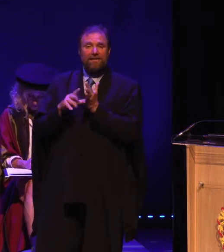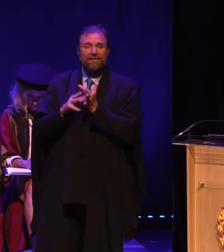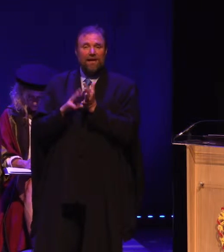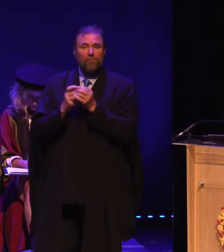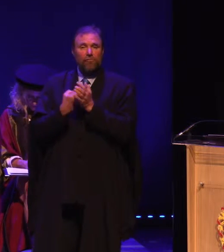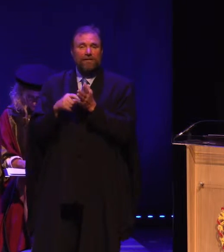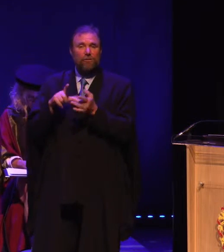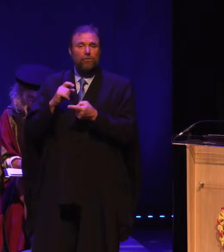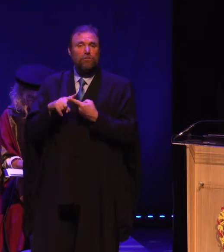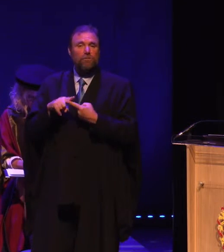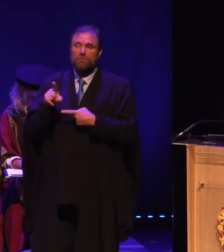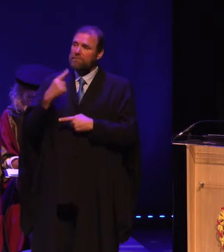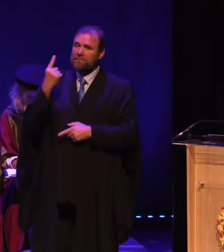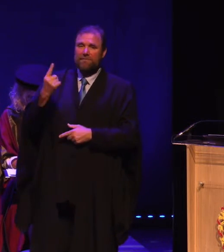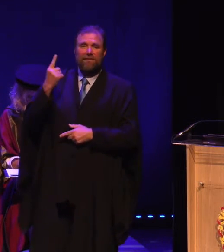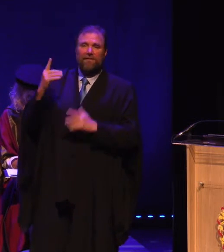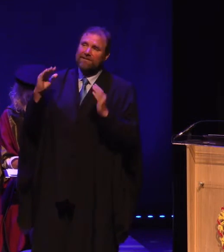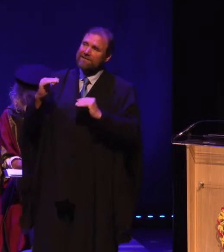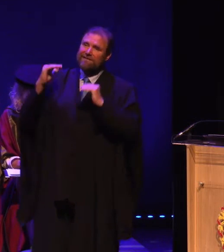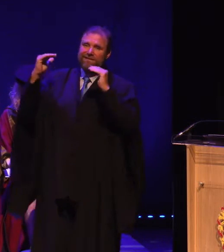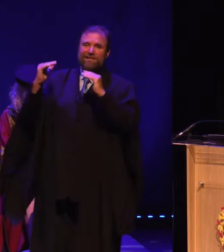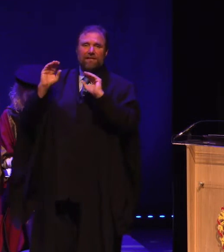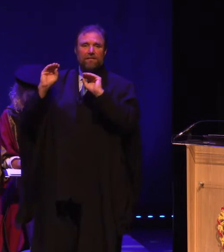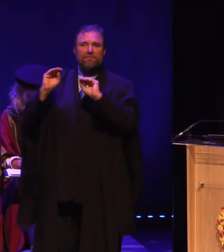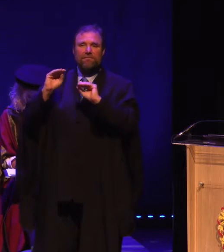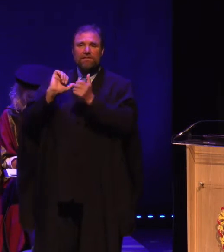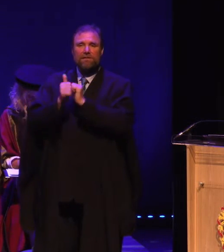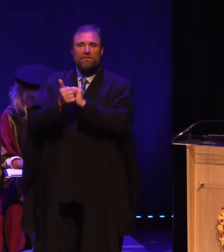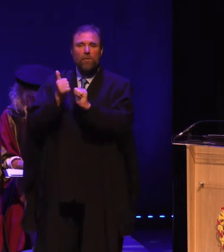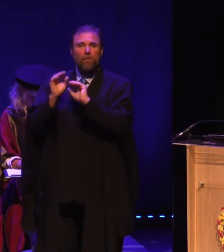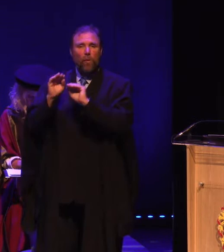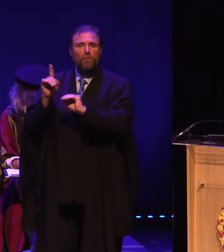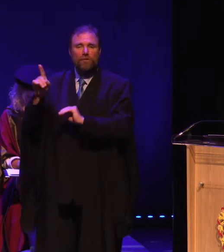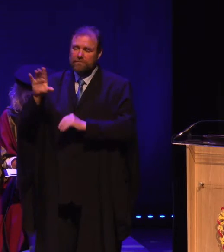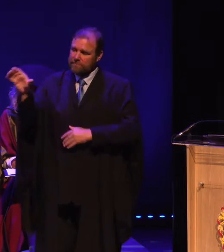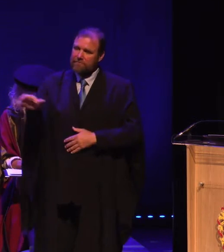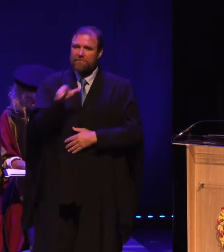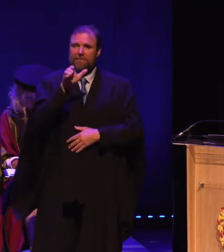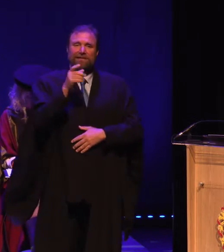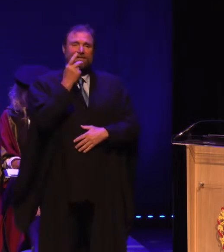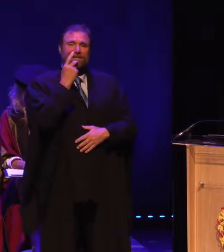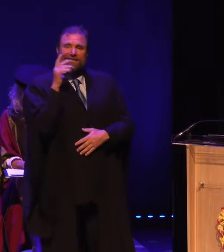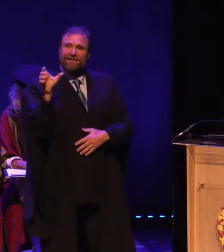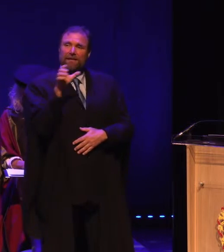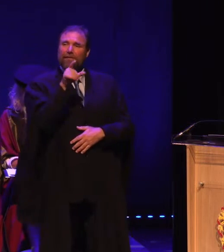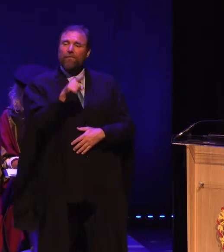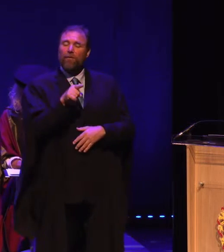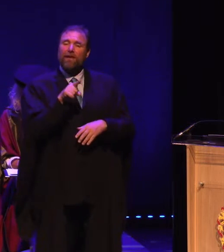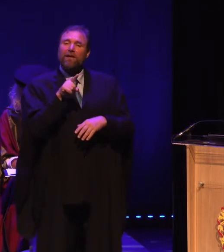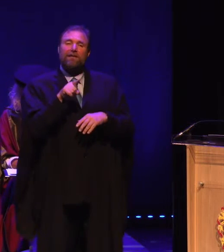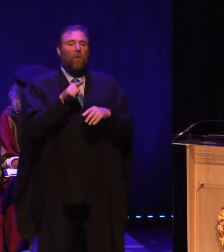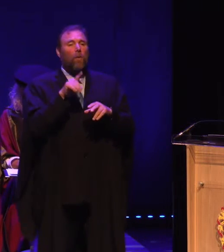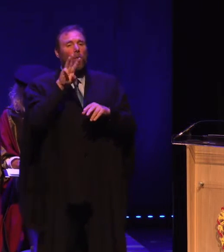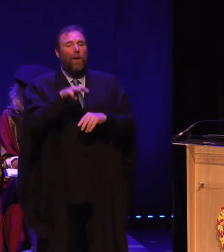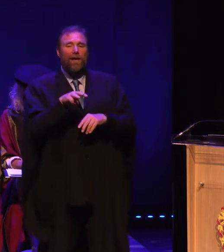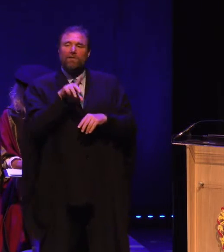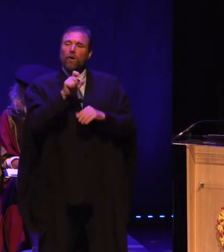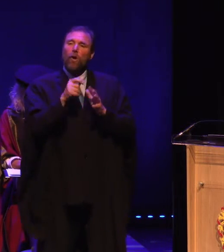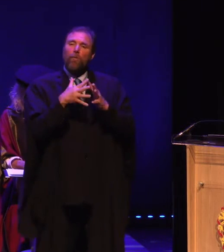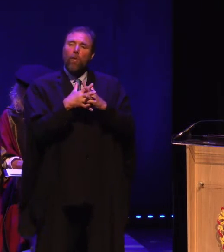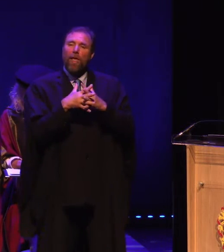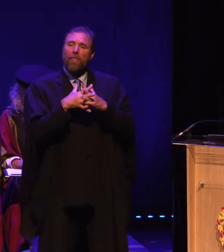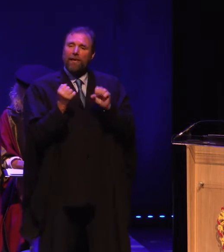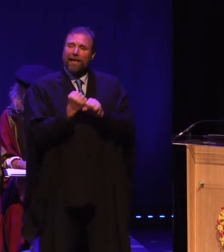sport coaching, has been appointed deputy chef de mission for Wales Commonwealth Youth Games in